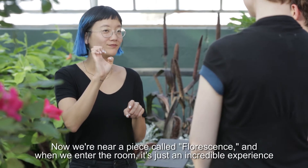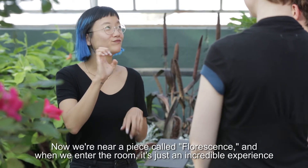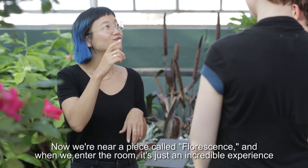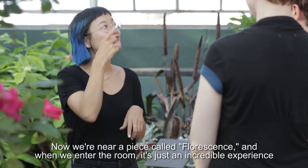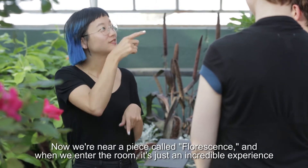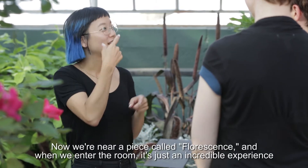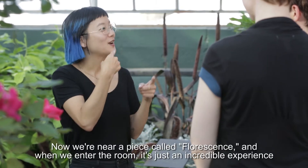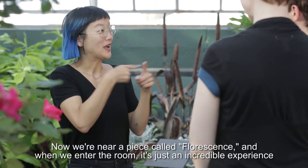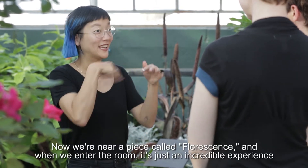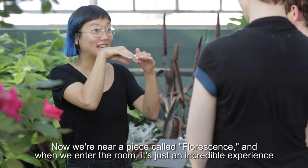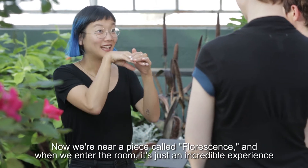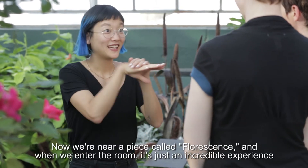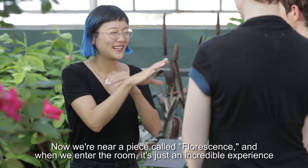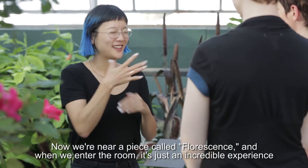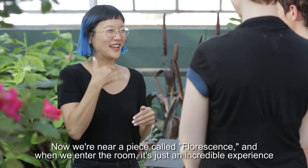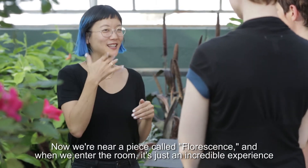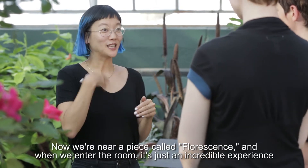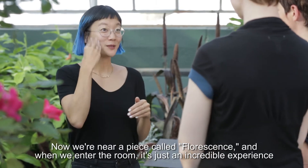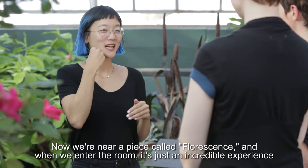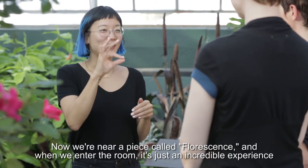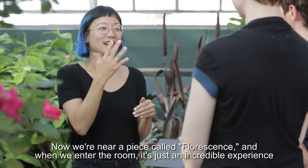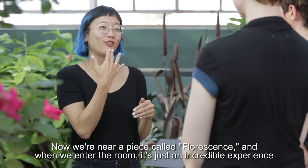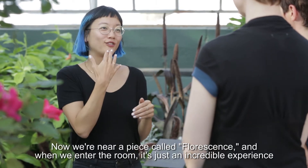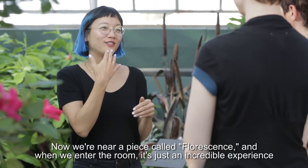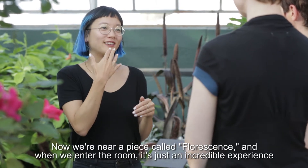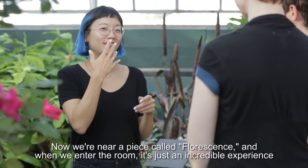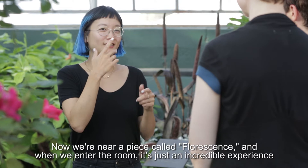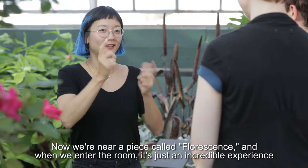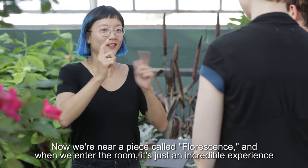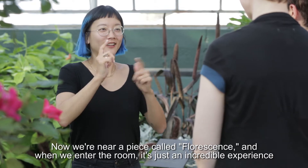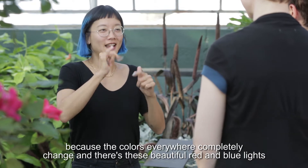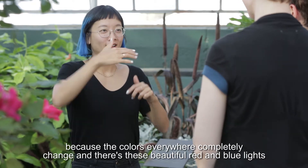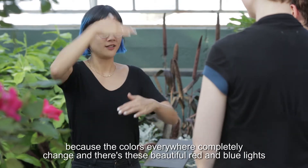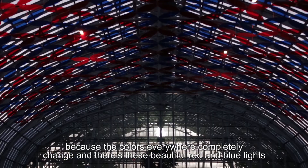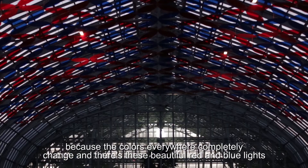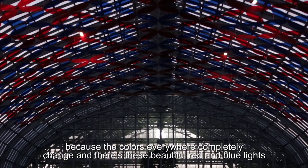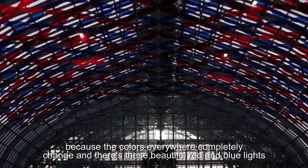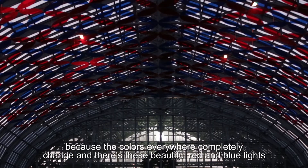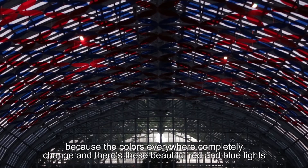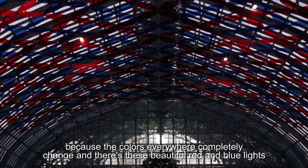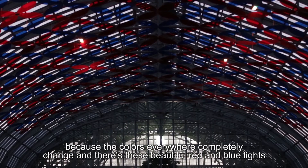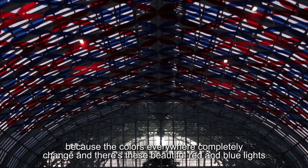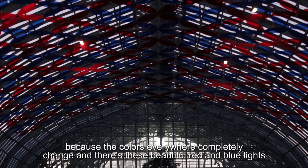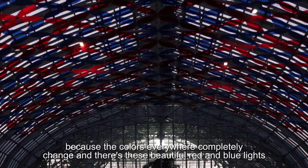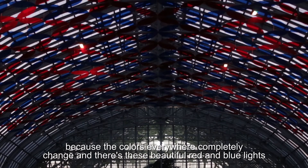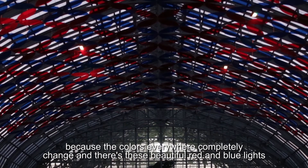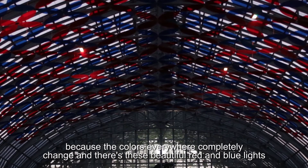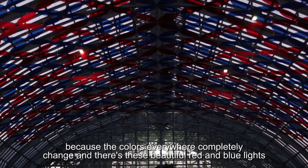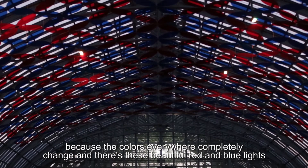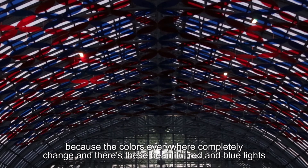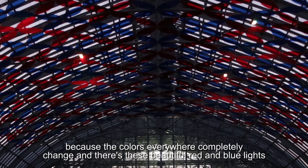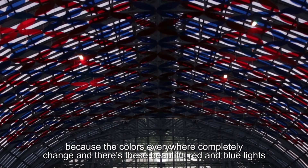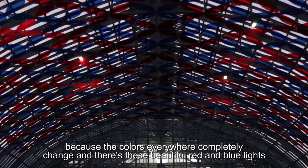Now we're near a piece called Fluorescence, and when we enter the room, it's a just incredible experience because the colors everywhere have completely changed, and there's